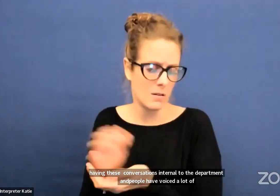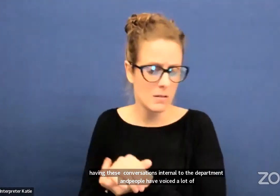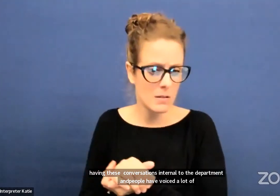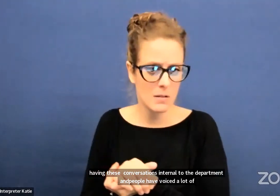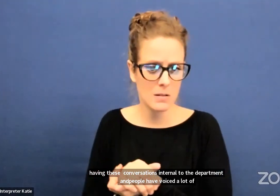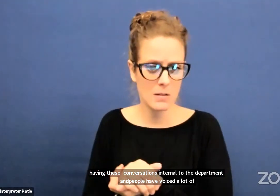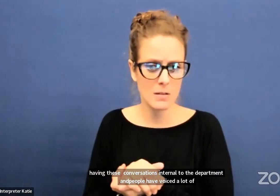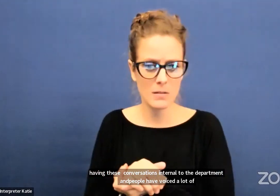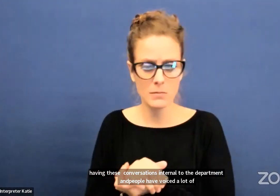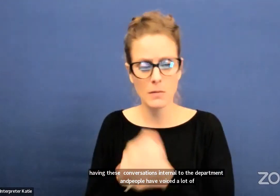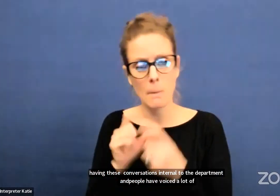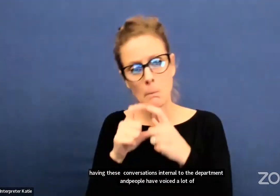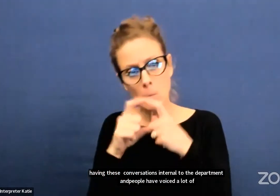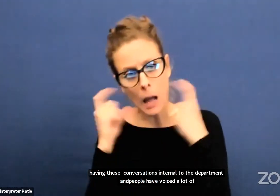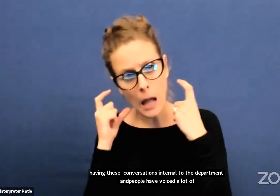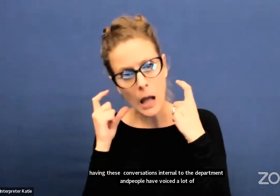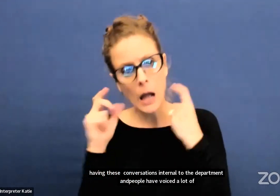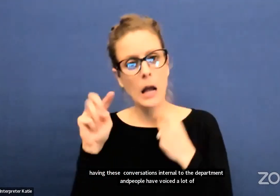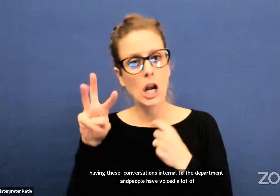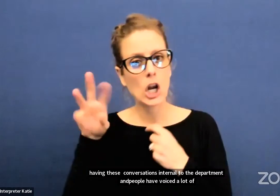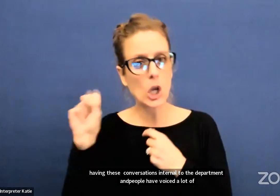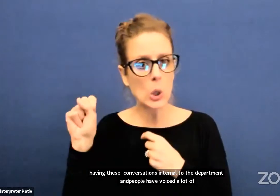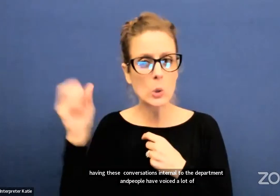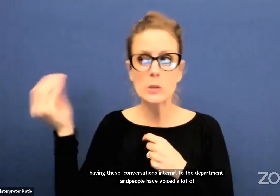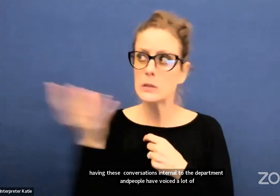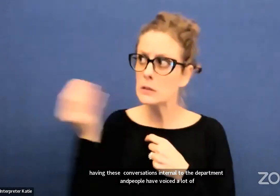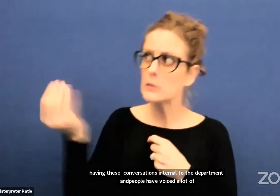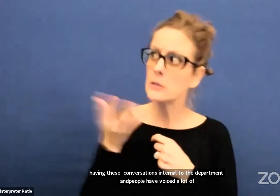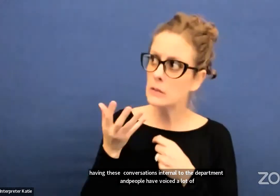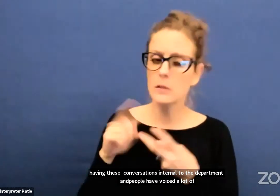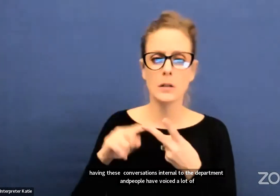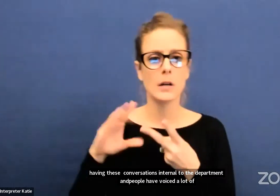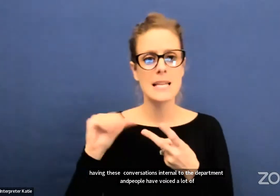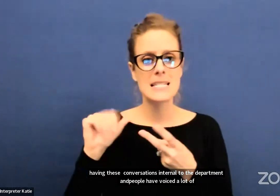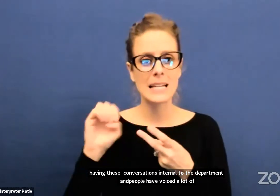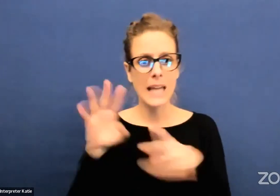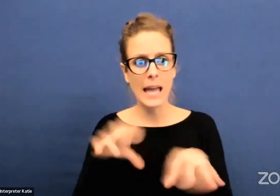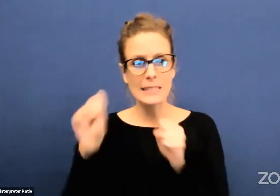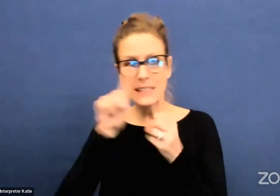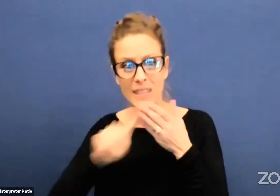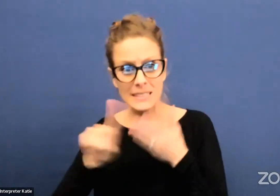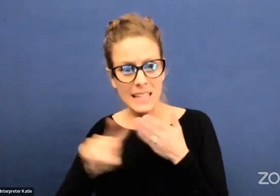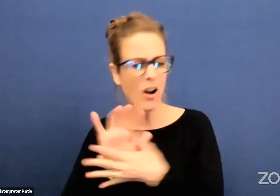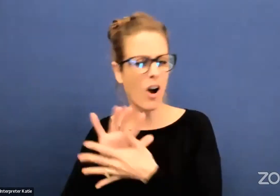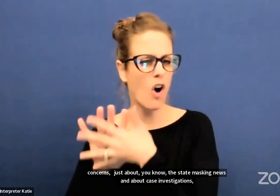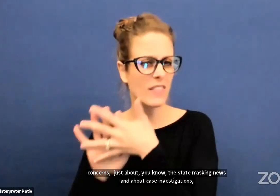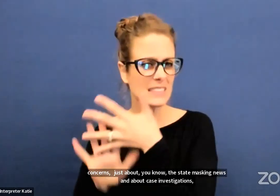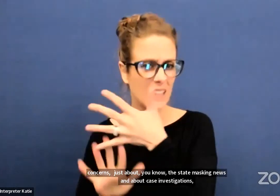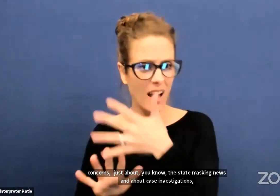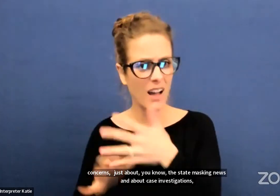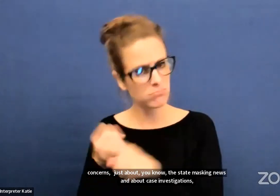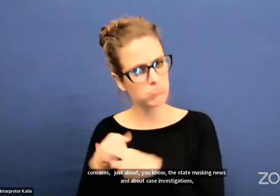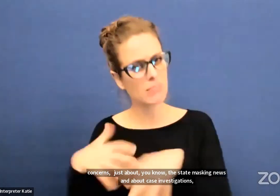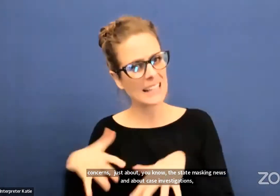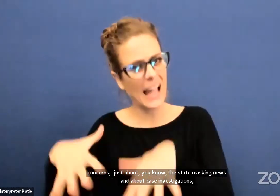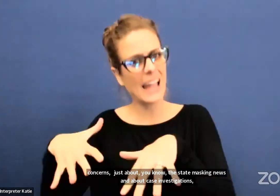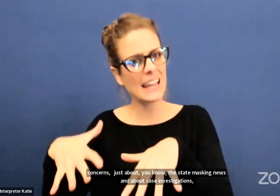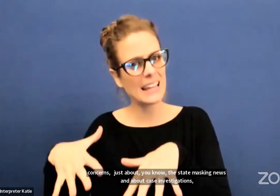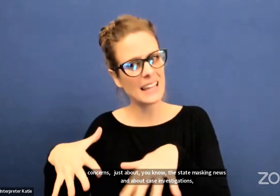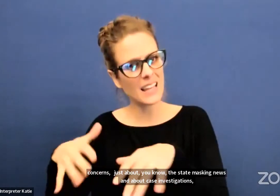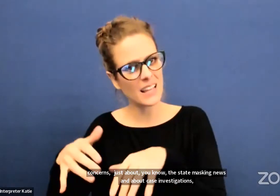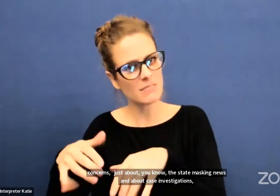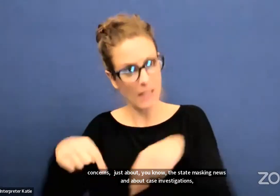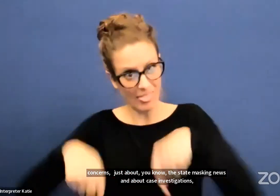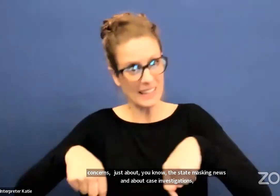state masking news and about case investigations, all of this stuff. And I think this is the space